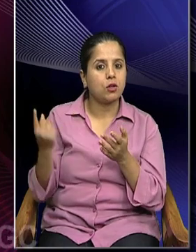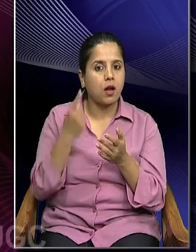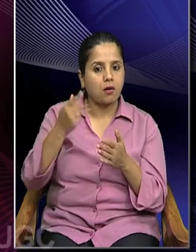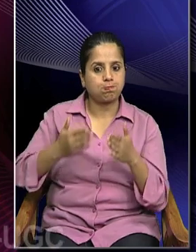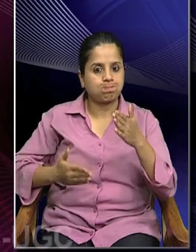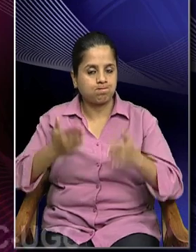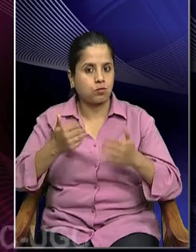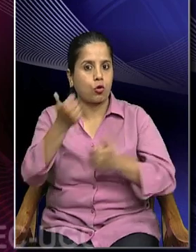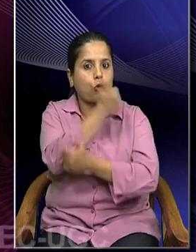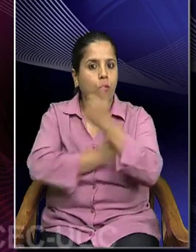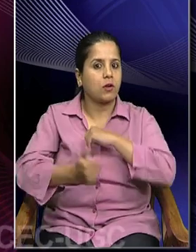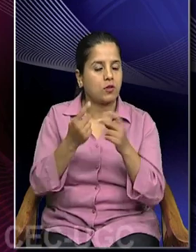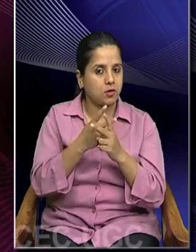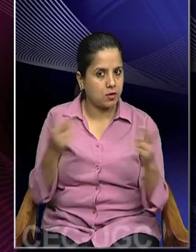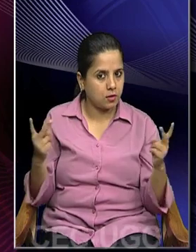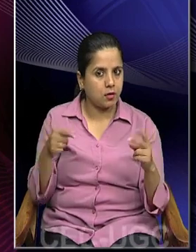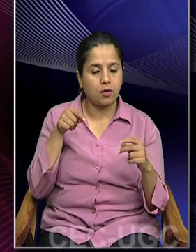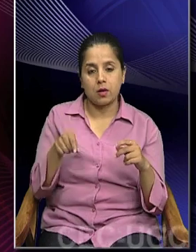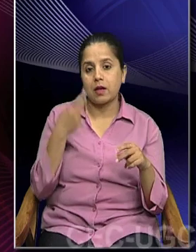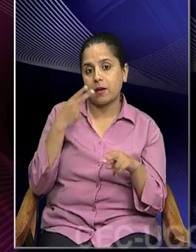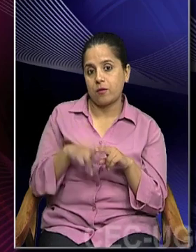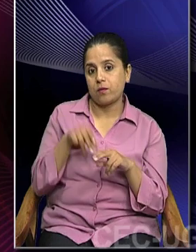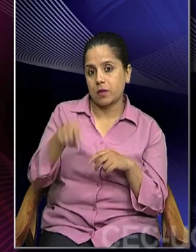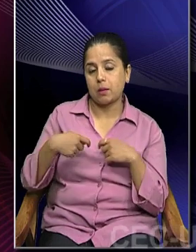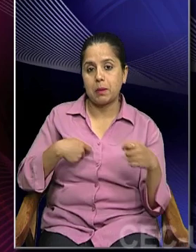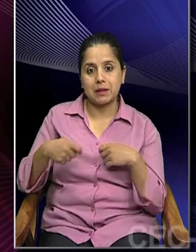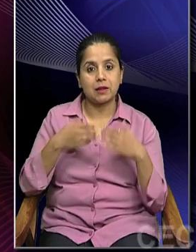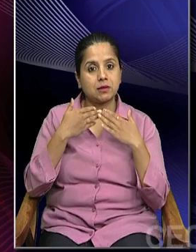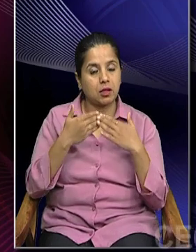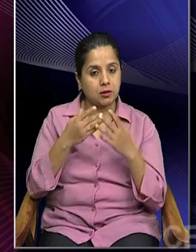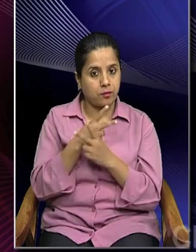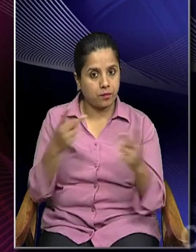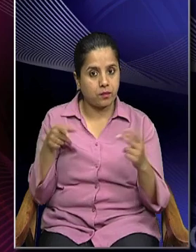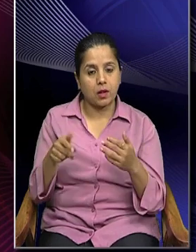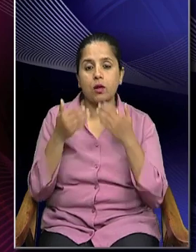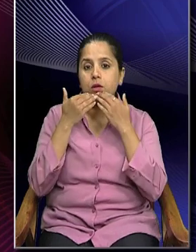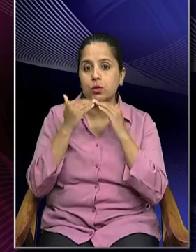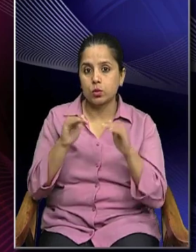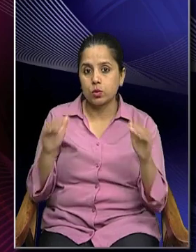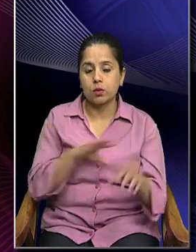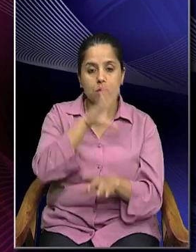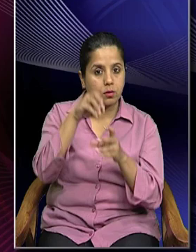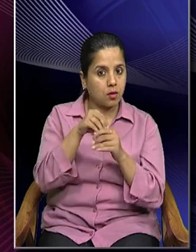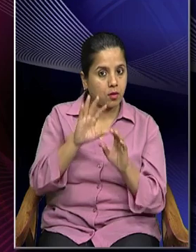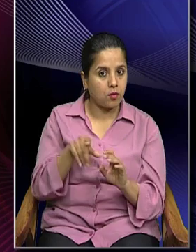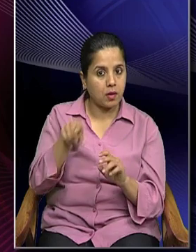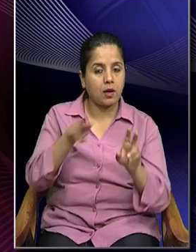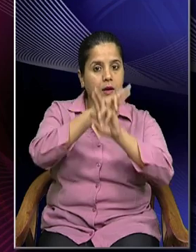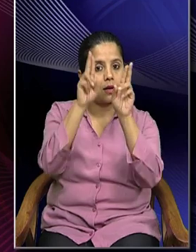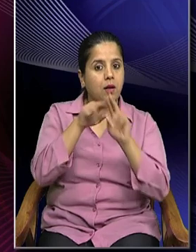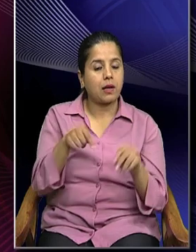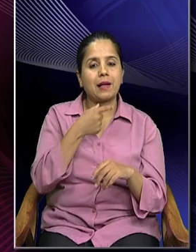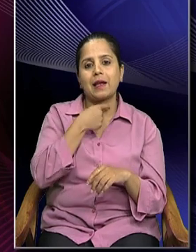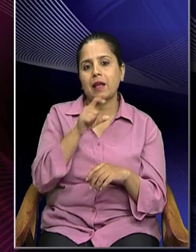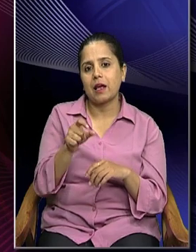robotic competition. In case of business studies, the students participate in international